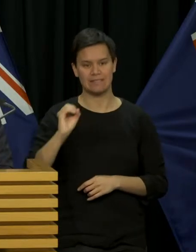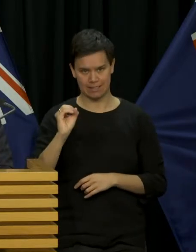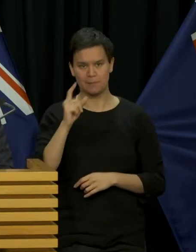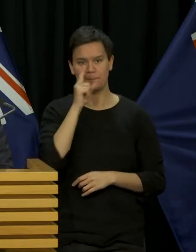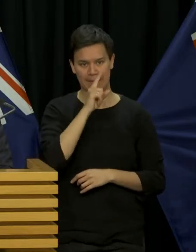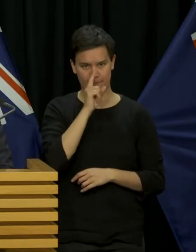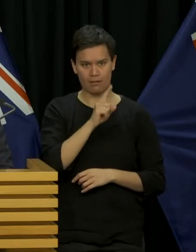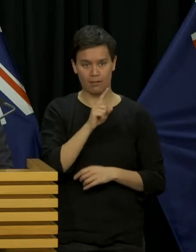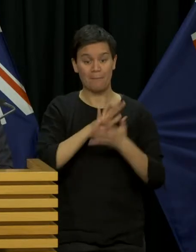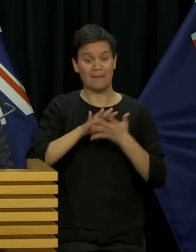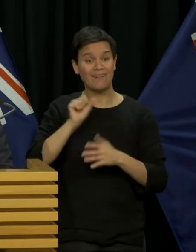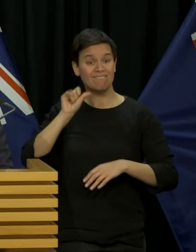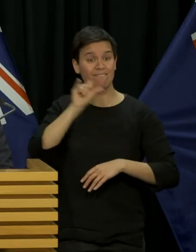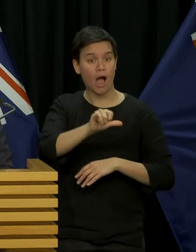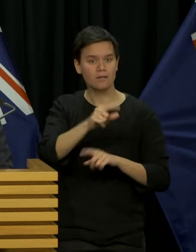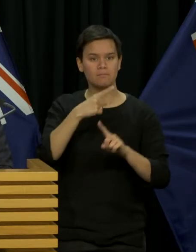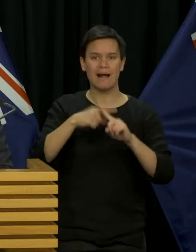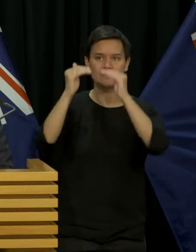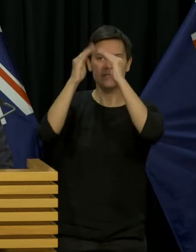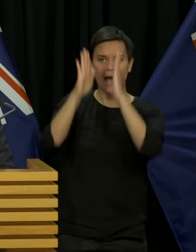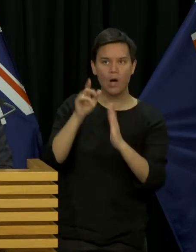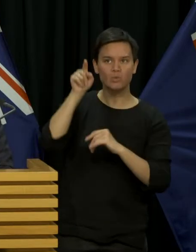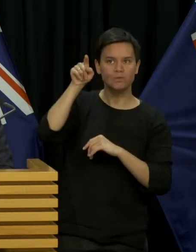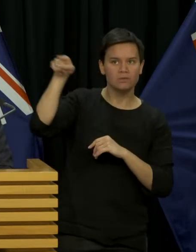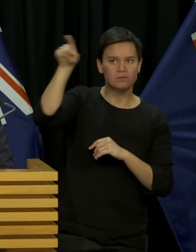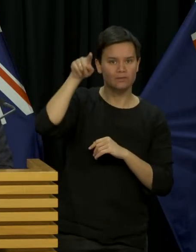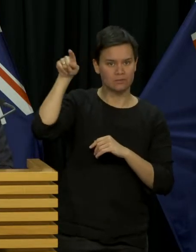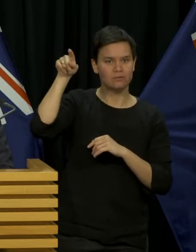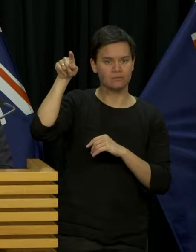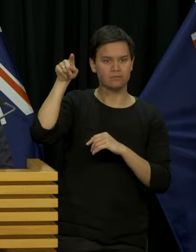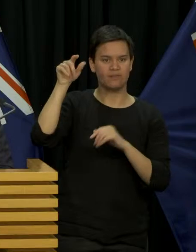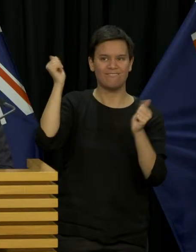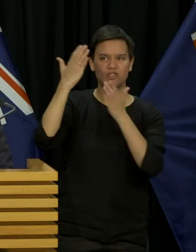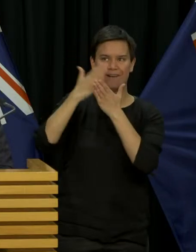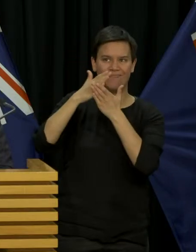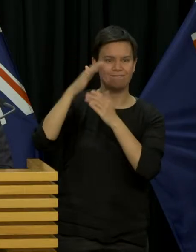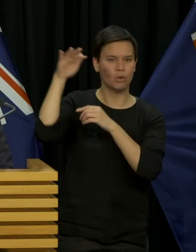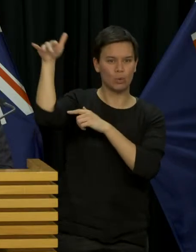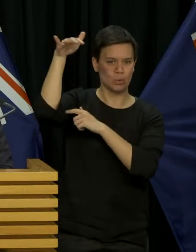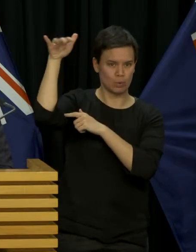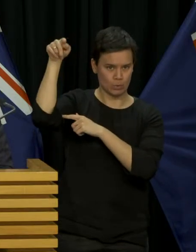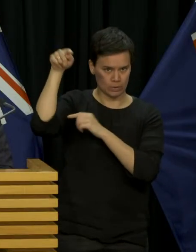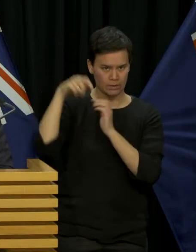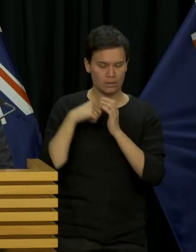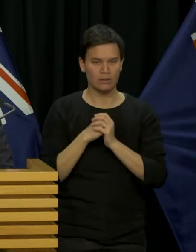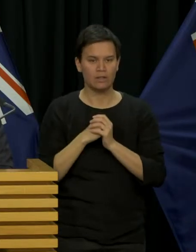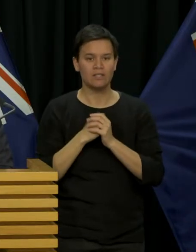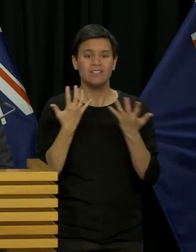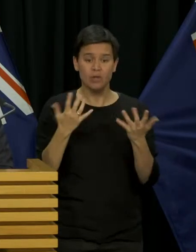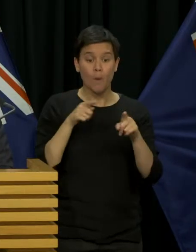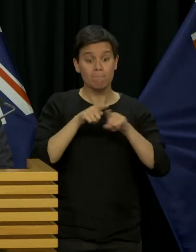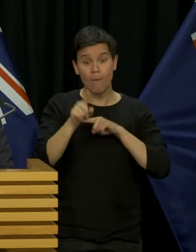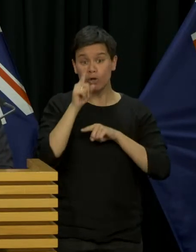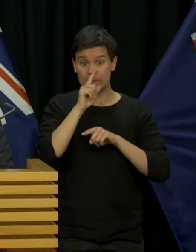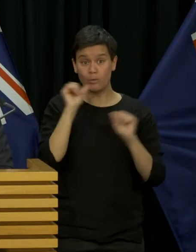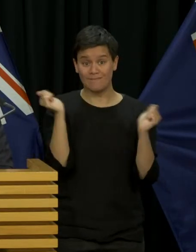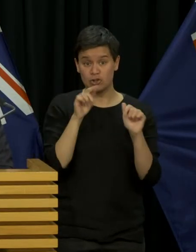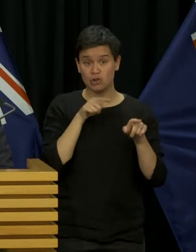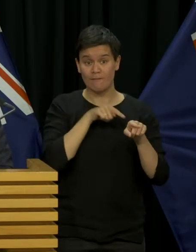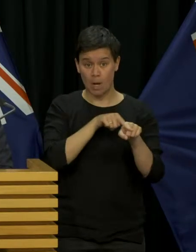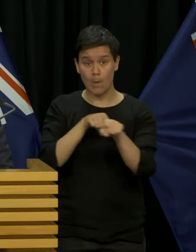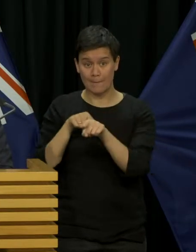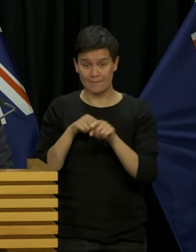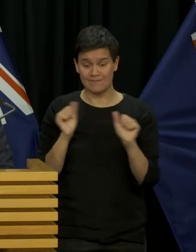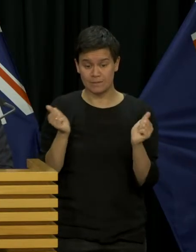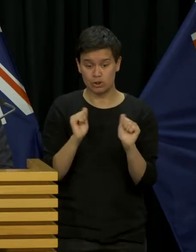all of those people have had an attempt at contact. The vast majority, that conversation has happened. And of the people on the